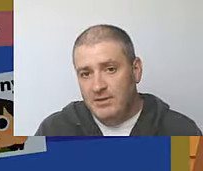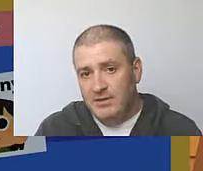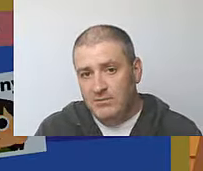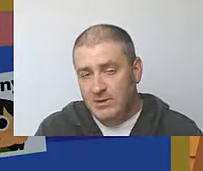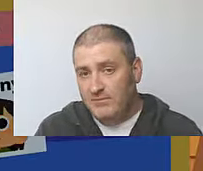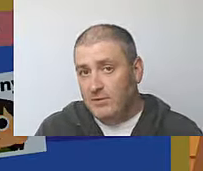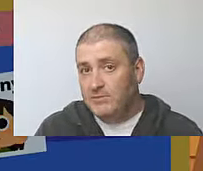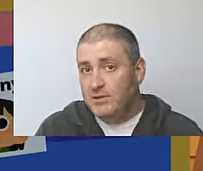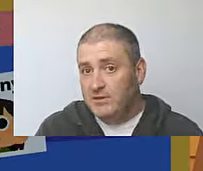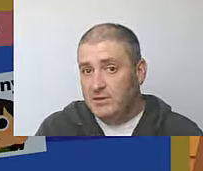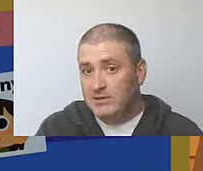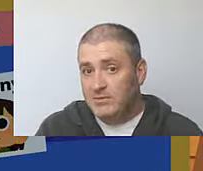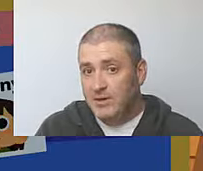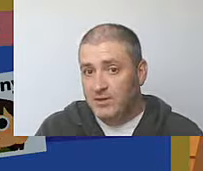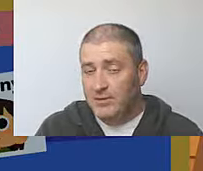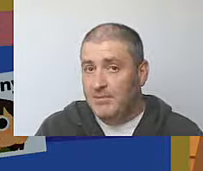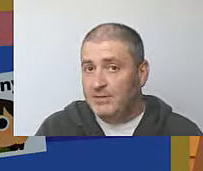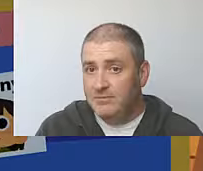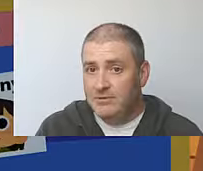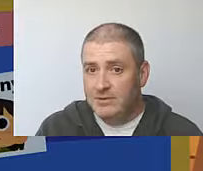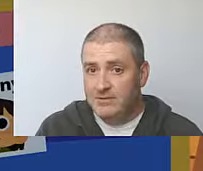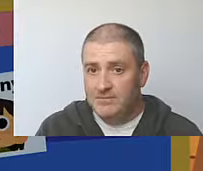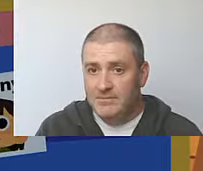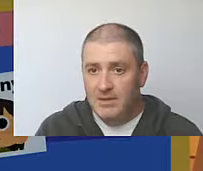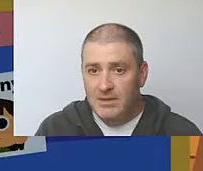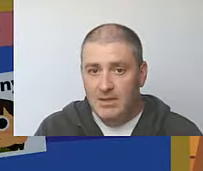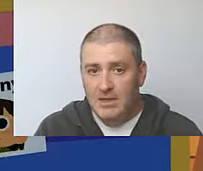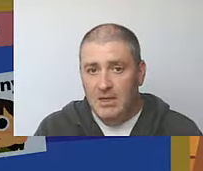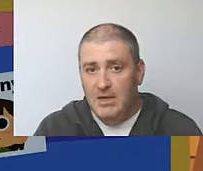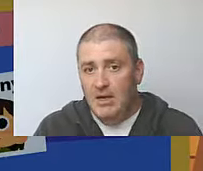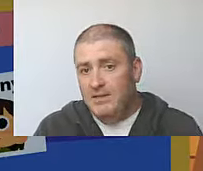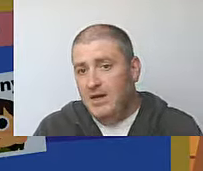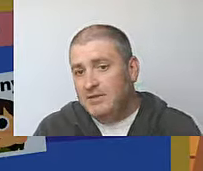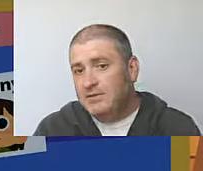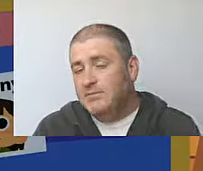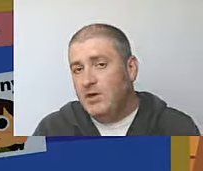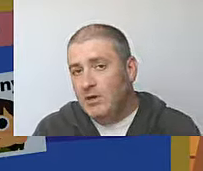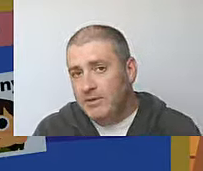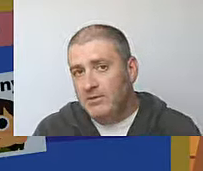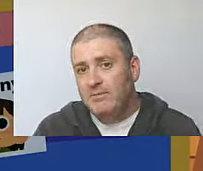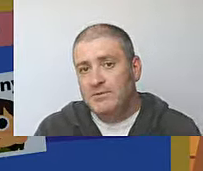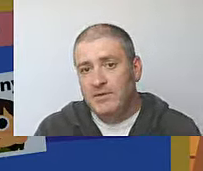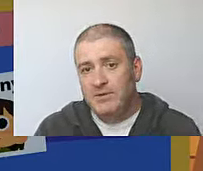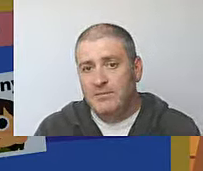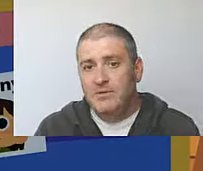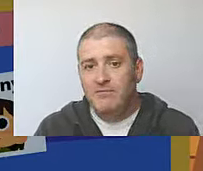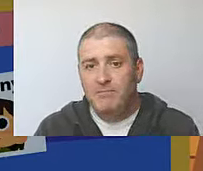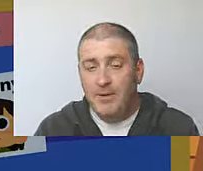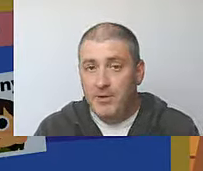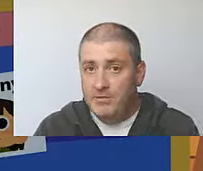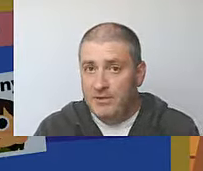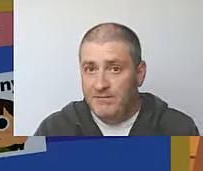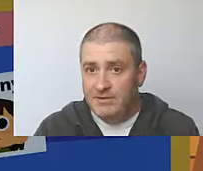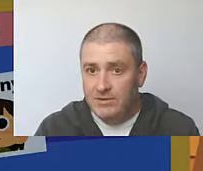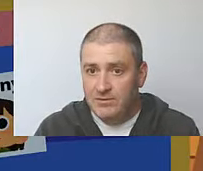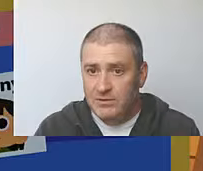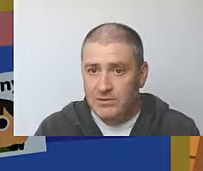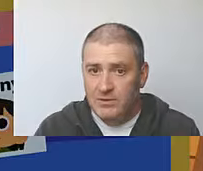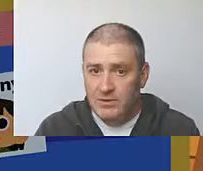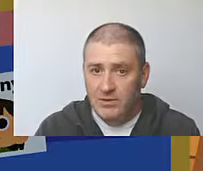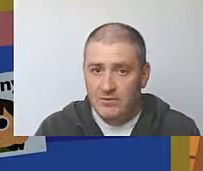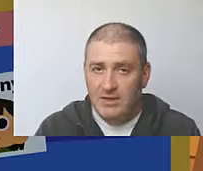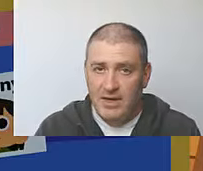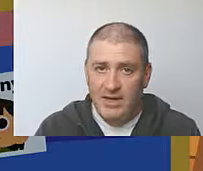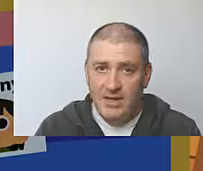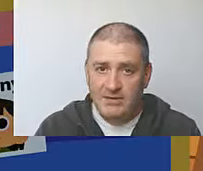Vic, were given an opportunity to work on a passion project. And they had some common ground between them of both having children